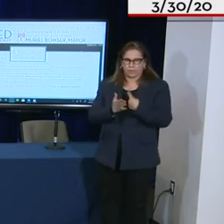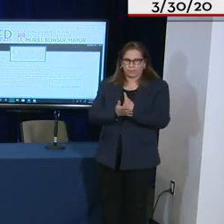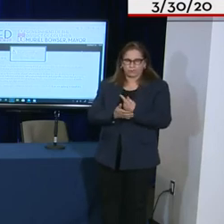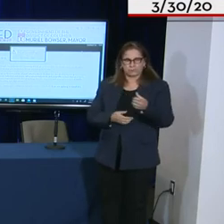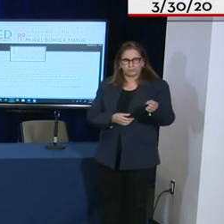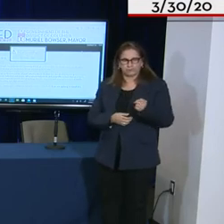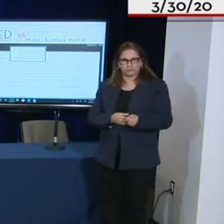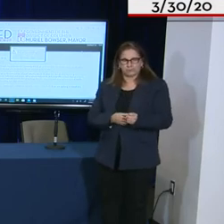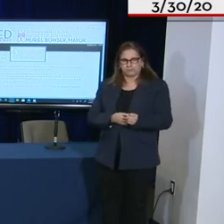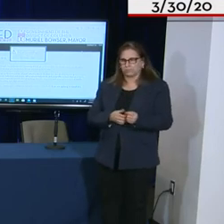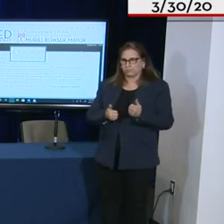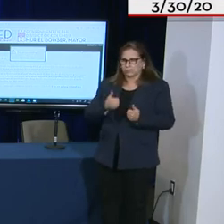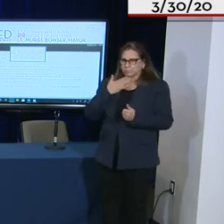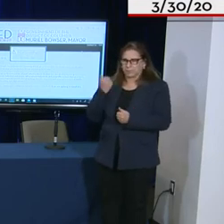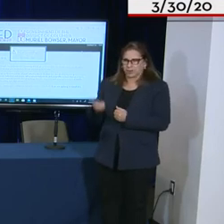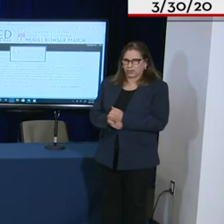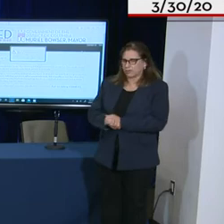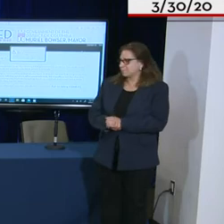So,